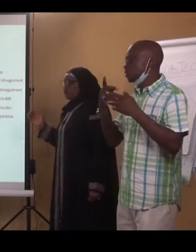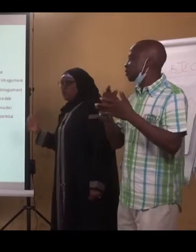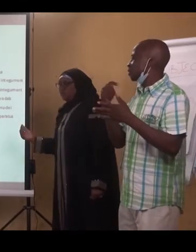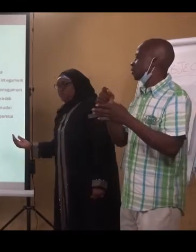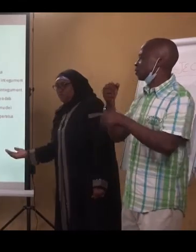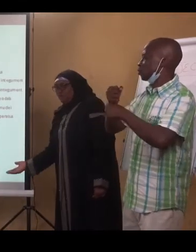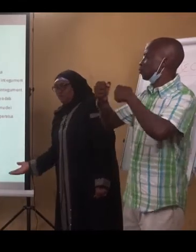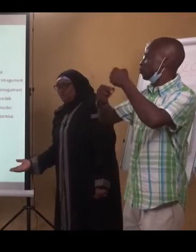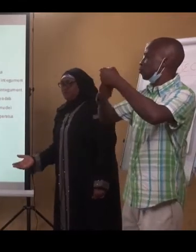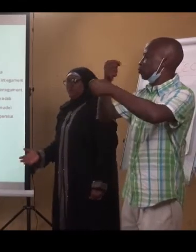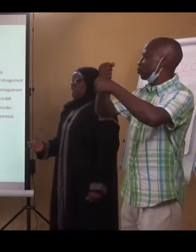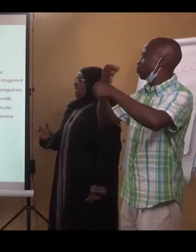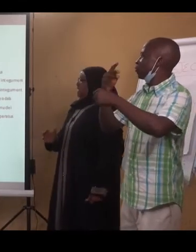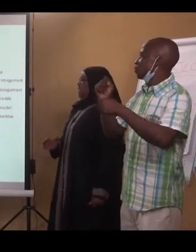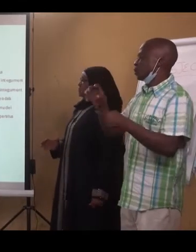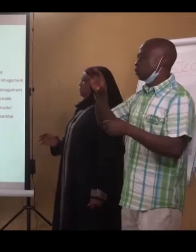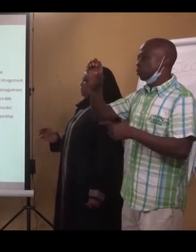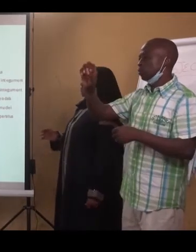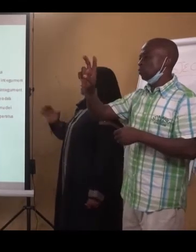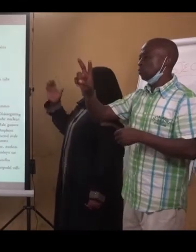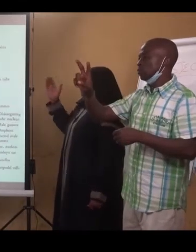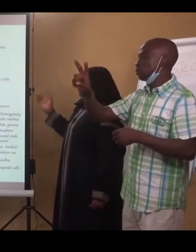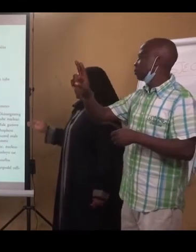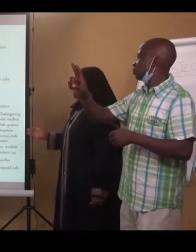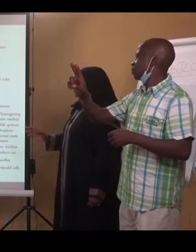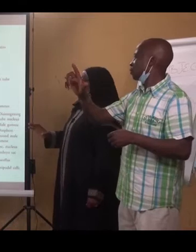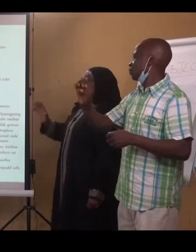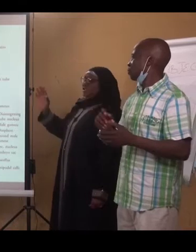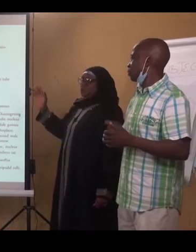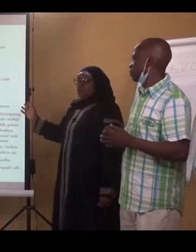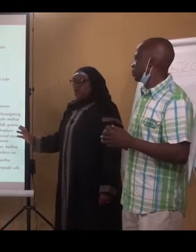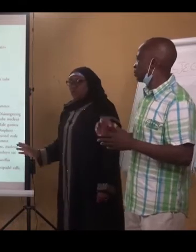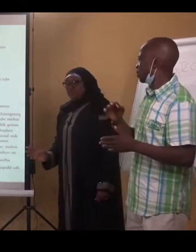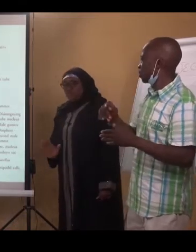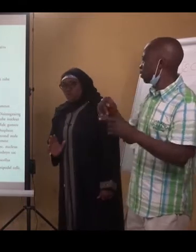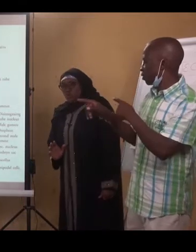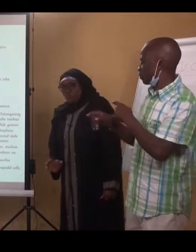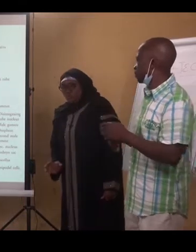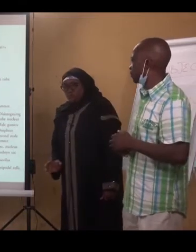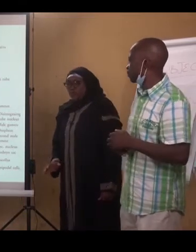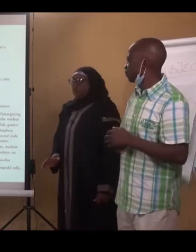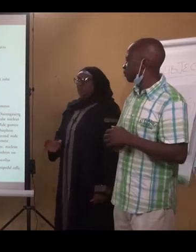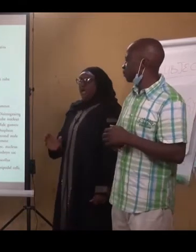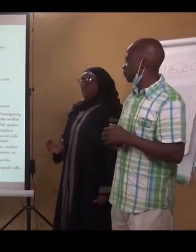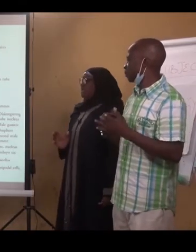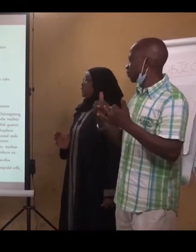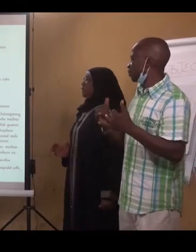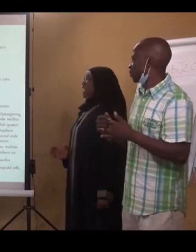of the ovule and now, or the structure of the pollen grain and the structure of the ovule. So now let's look at